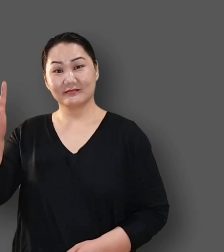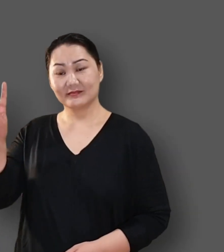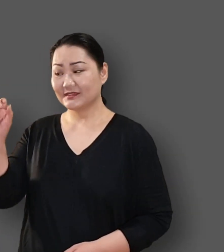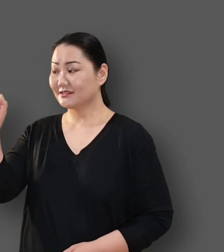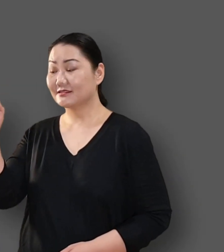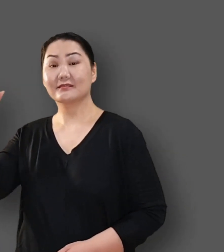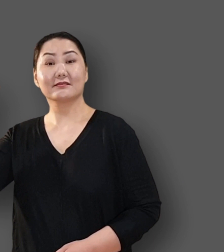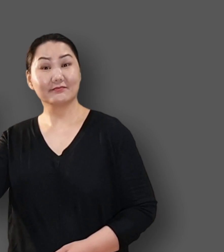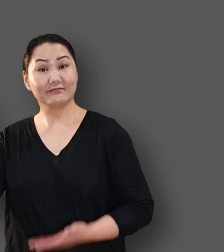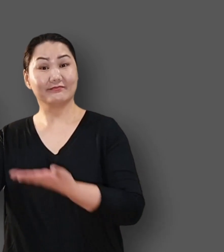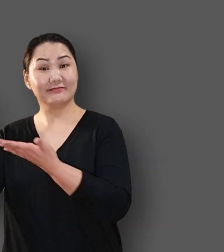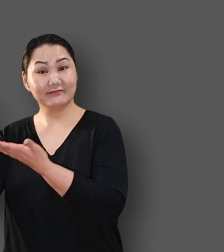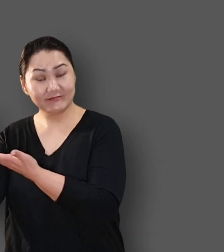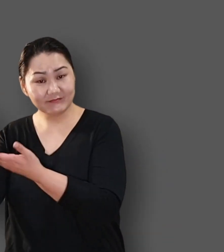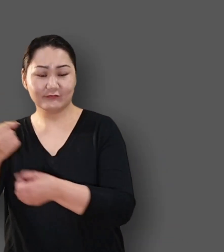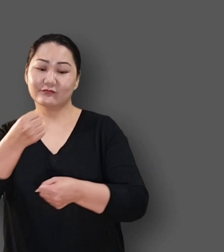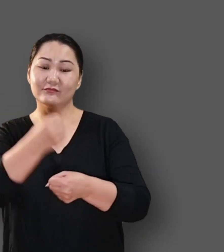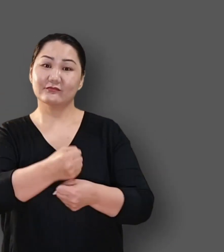Our approach.